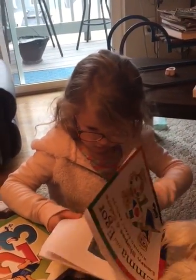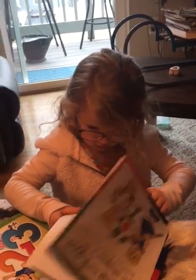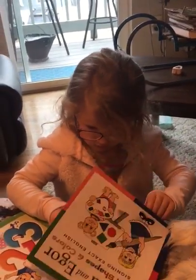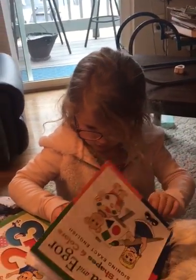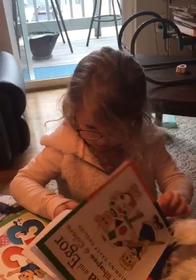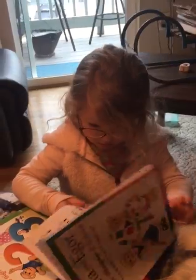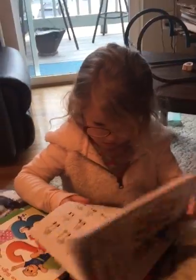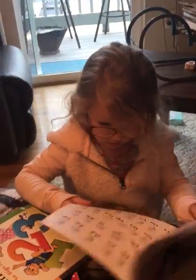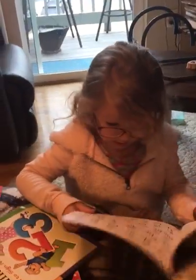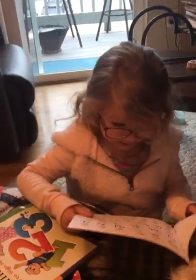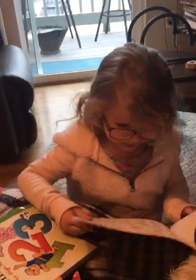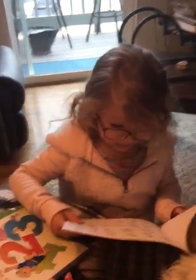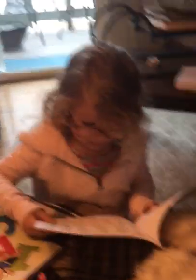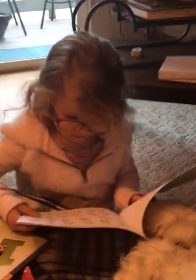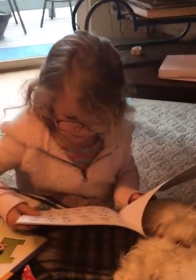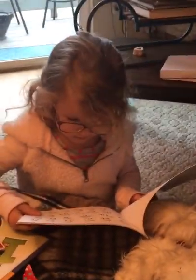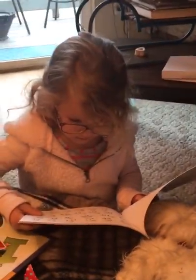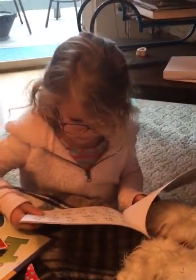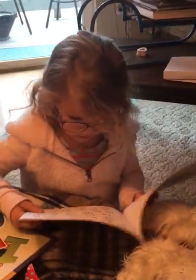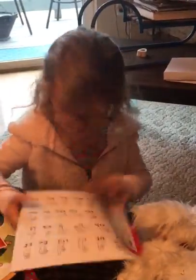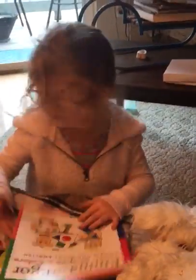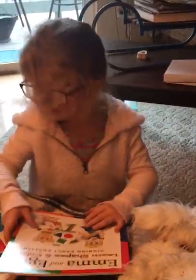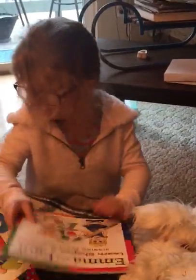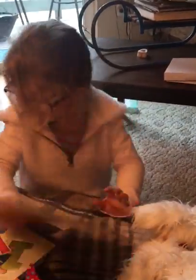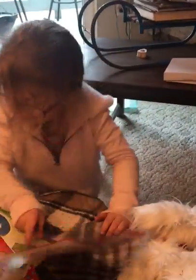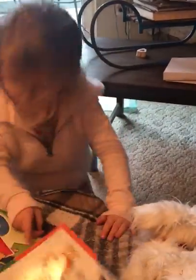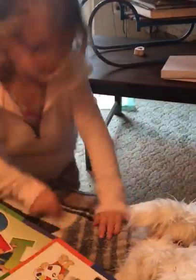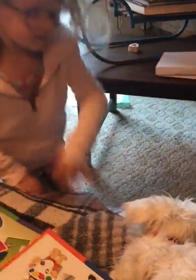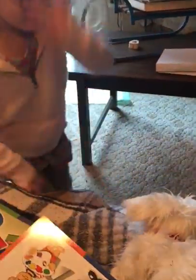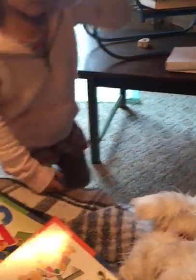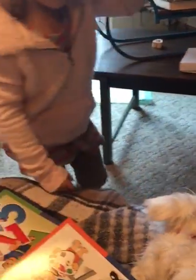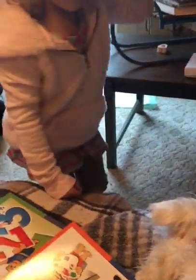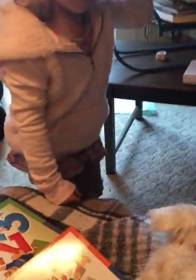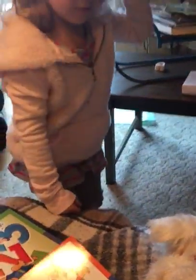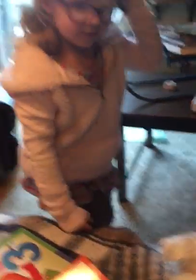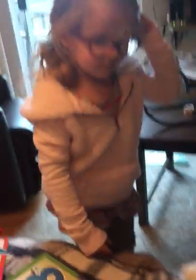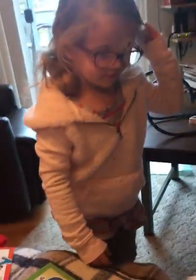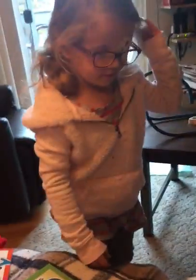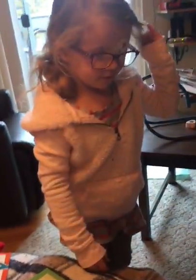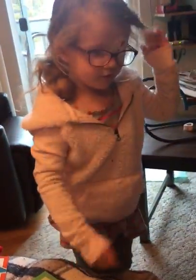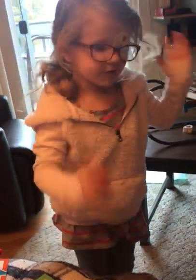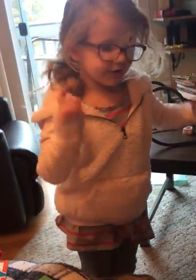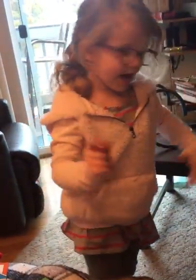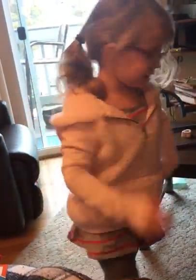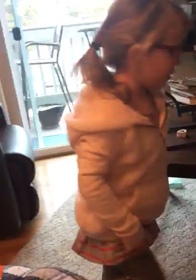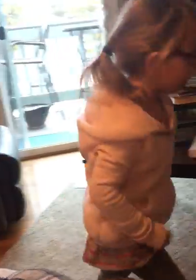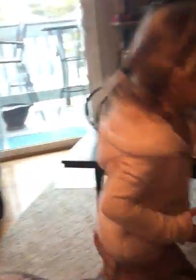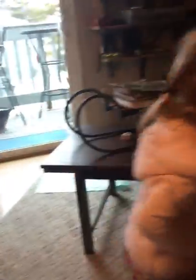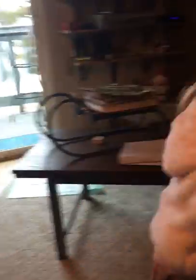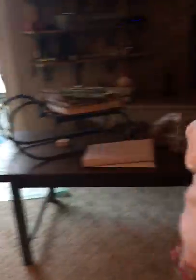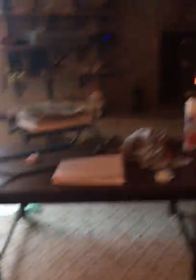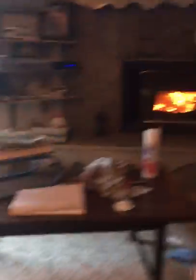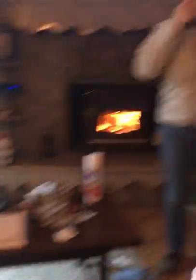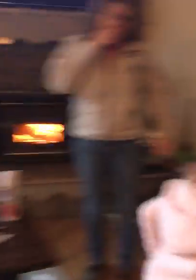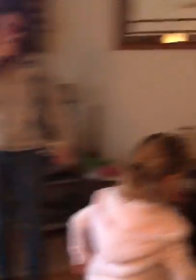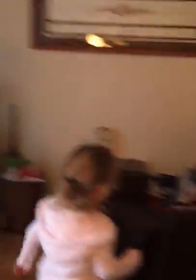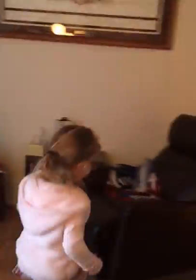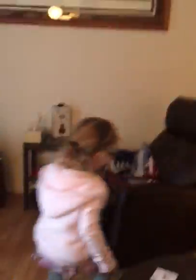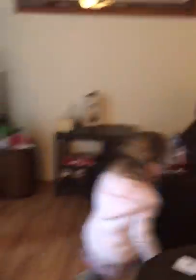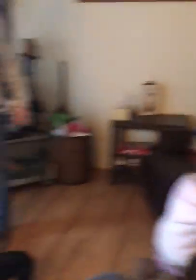That's your Aunt Stacey in that picture. No. Are you going to learn how to do sign language tonight? Yes. Hold on. One minute. I need to not